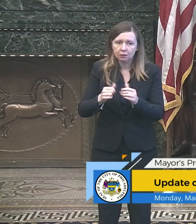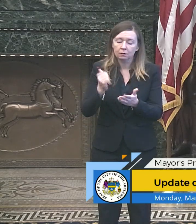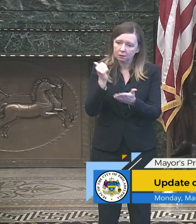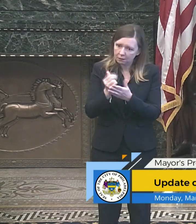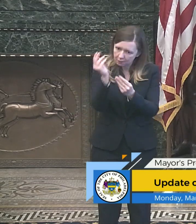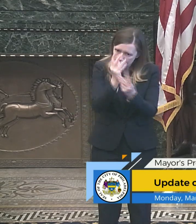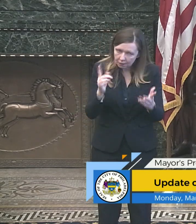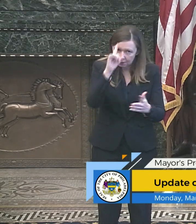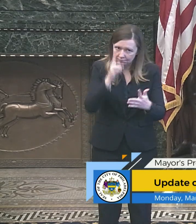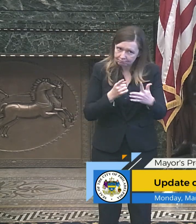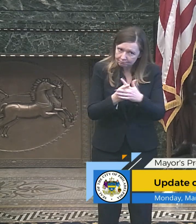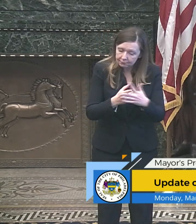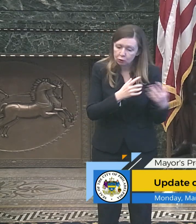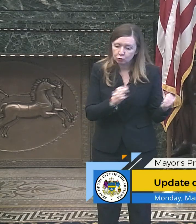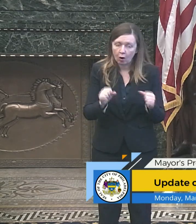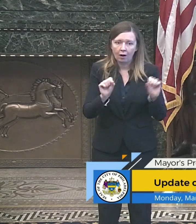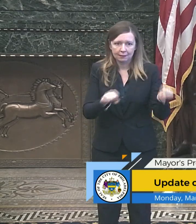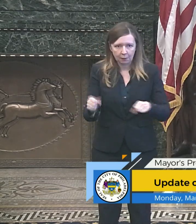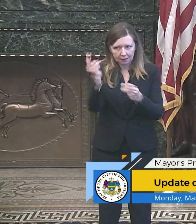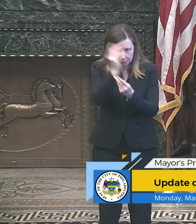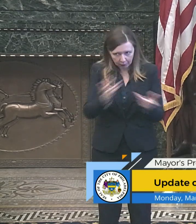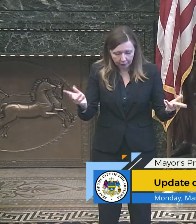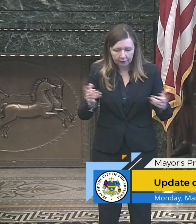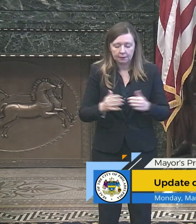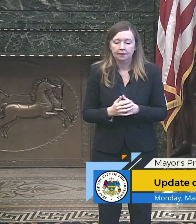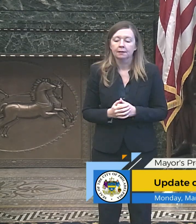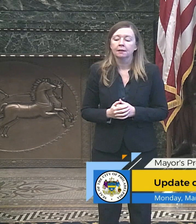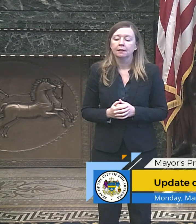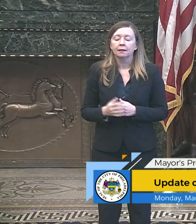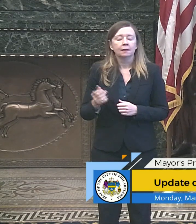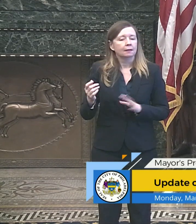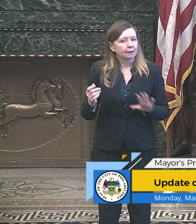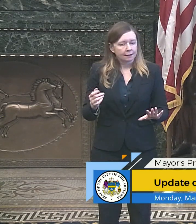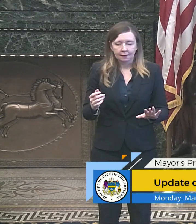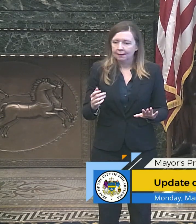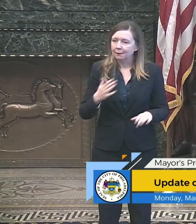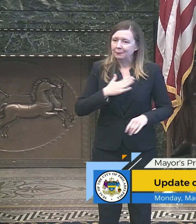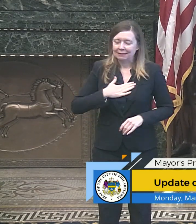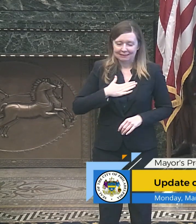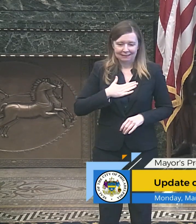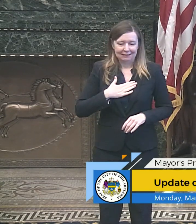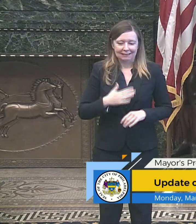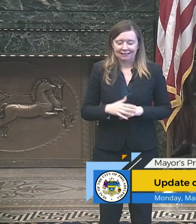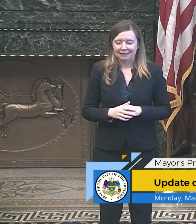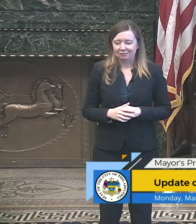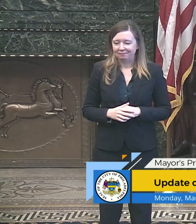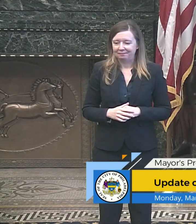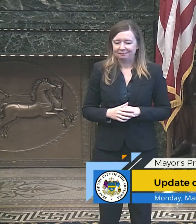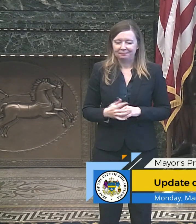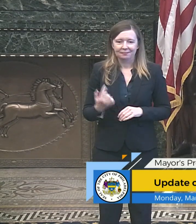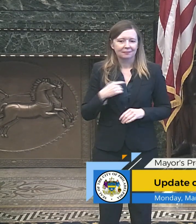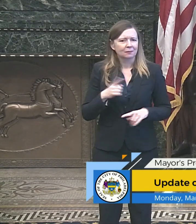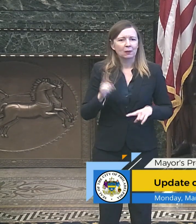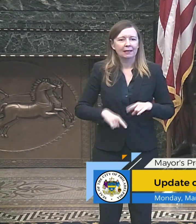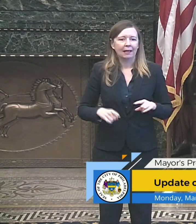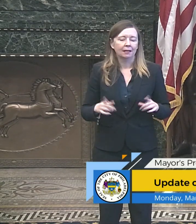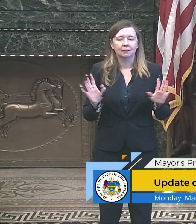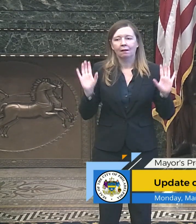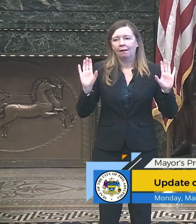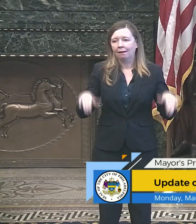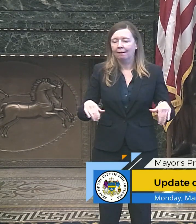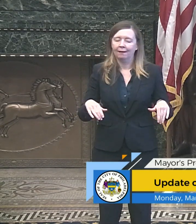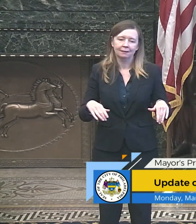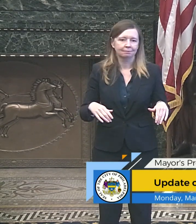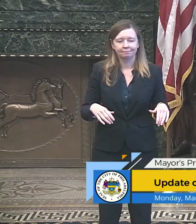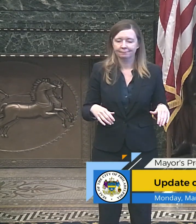messaging to make it be as strong as possible. And I don't want anybody to feel like we can drop our guard down and not